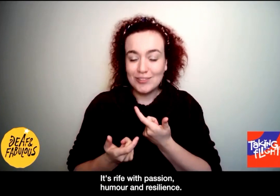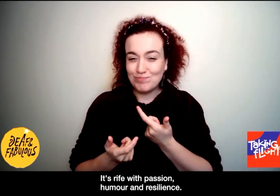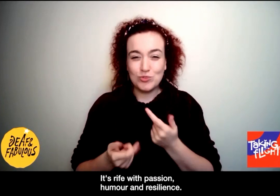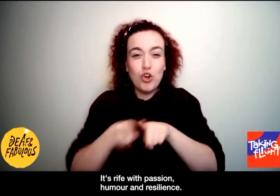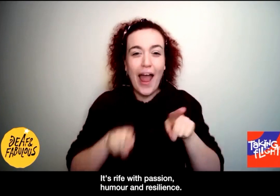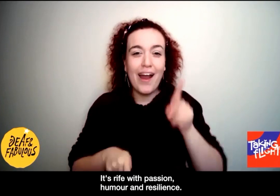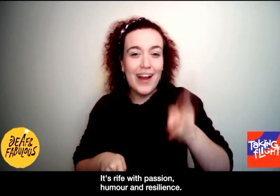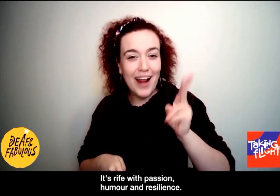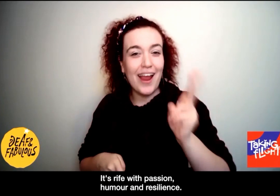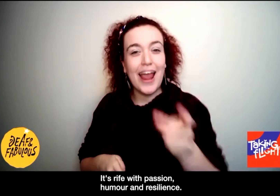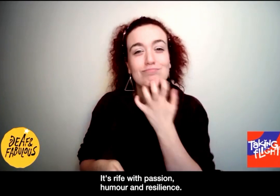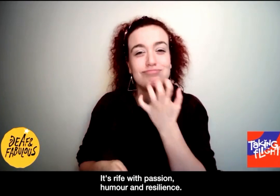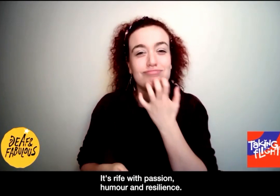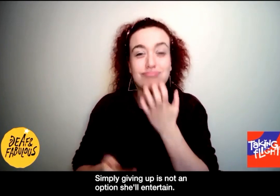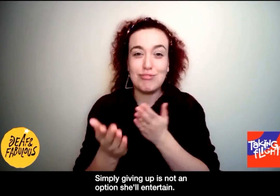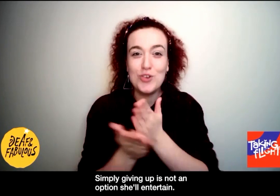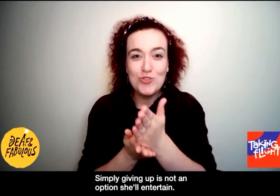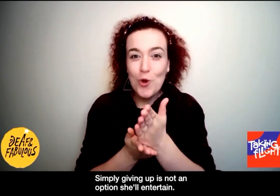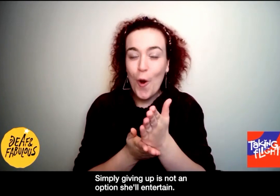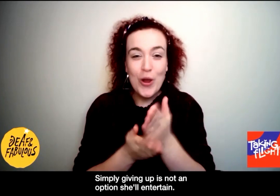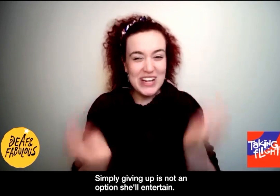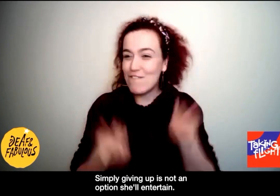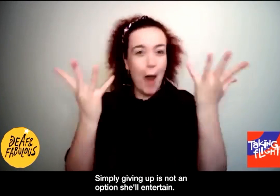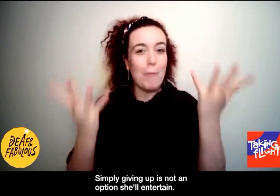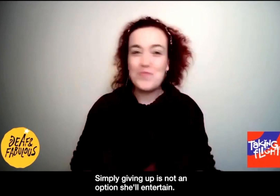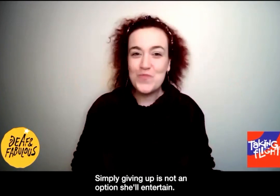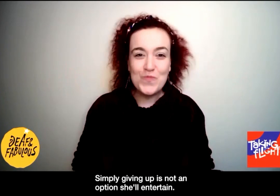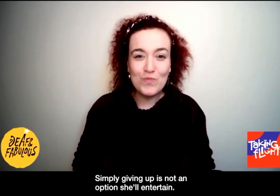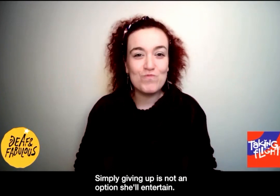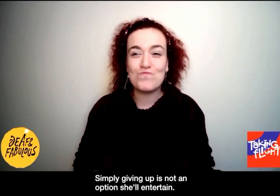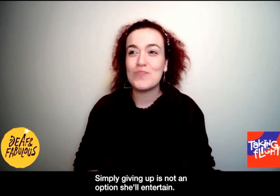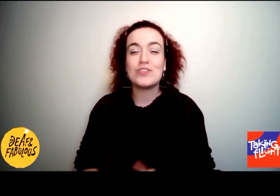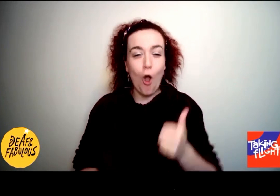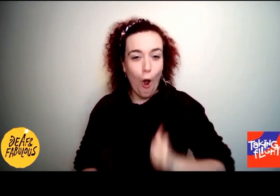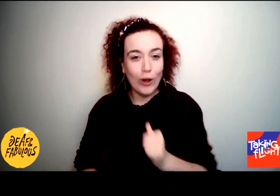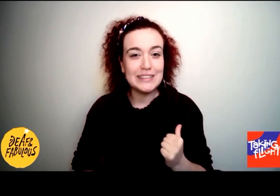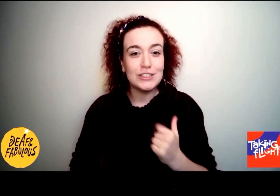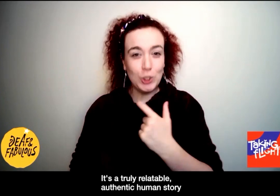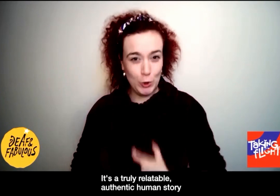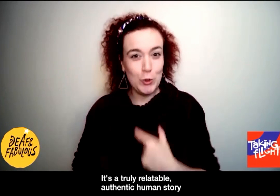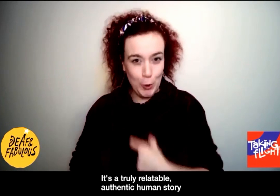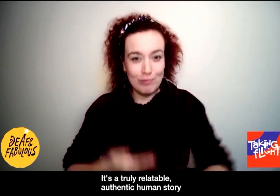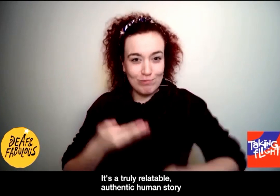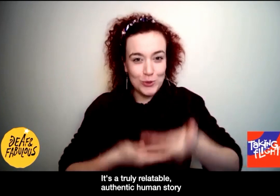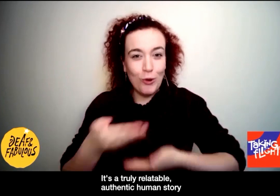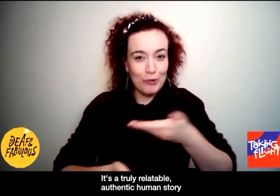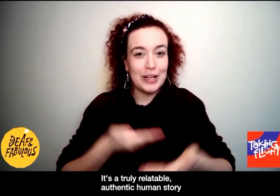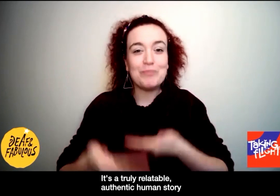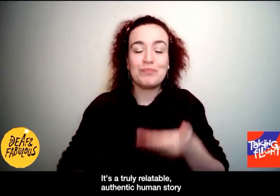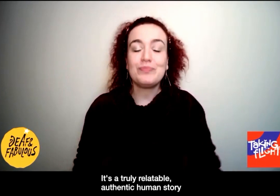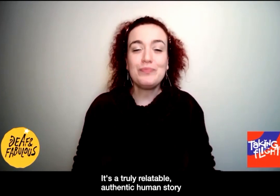passion, humour, and resilience. Simply giving up is not an option she'll entertain. It's a